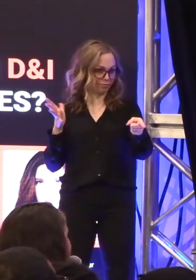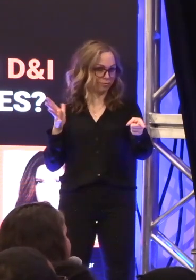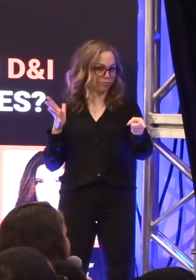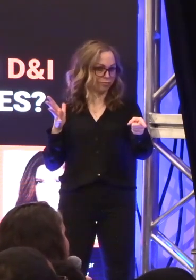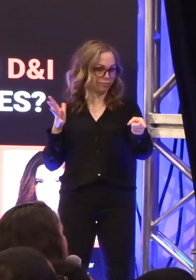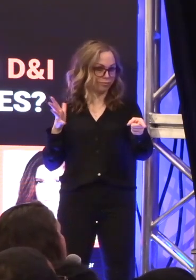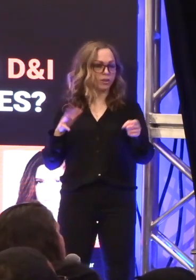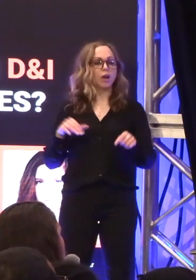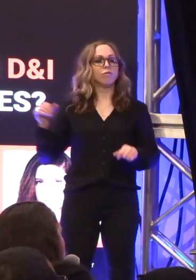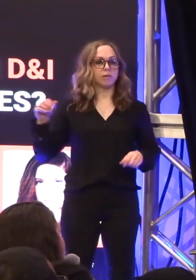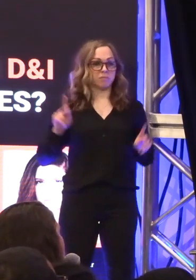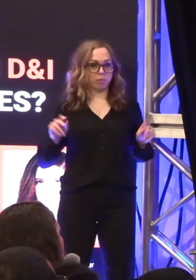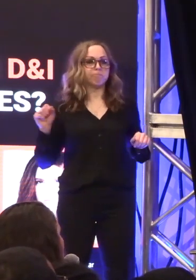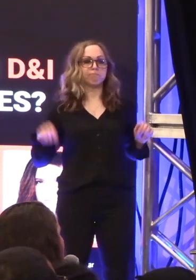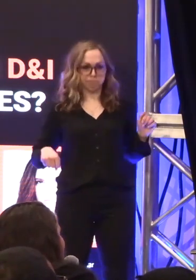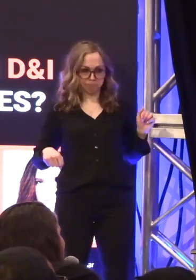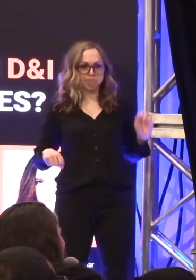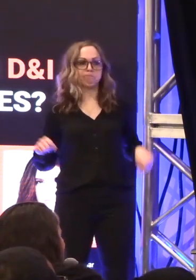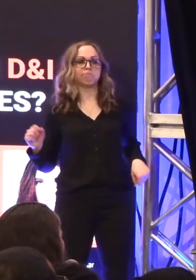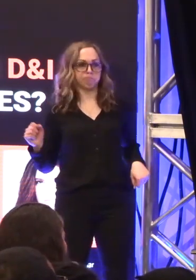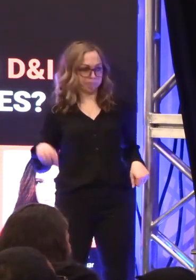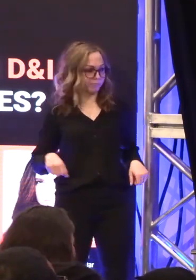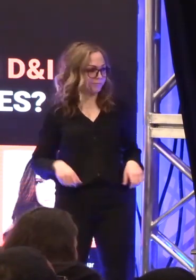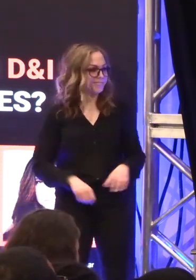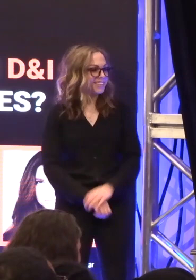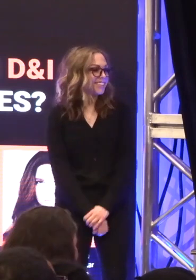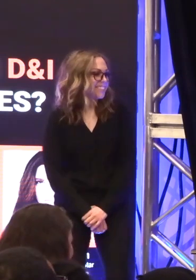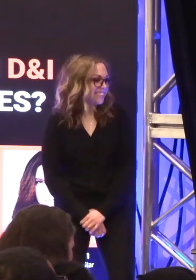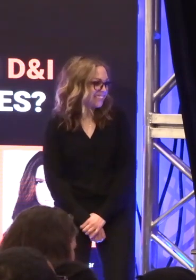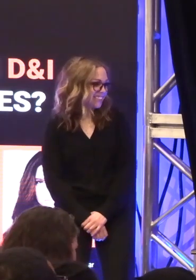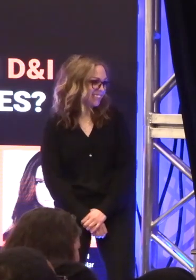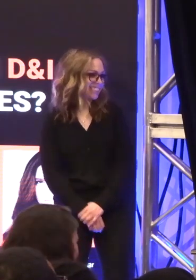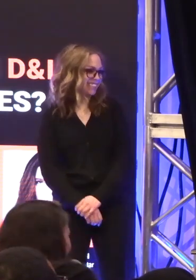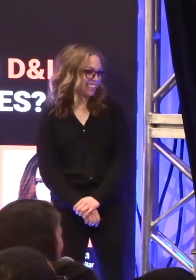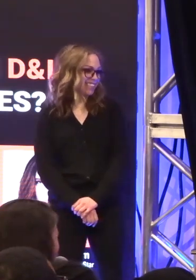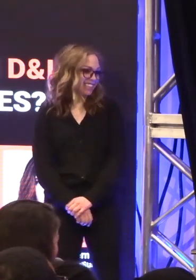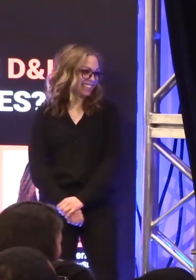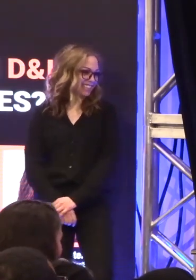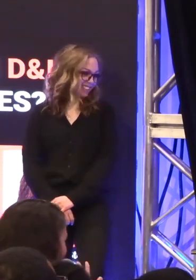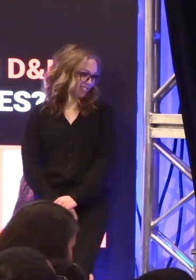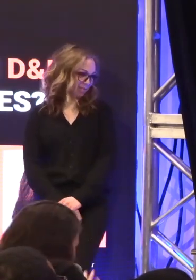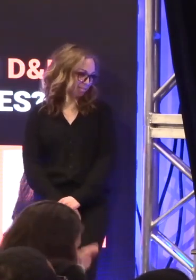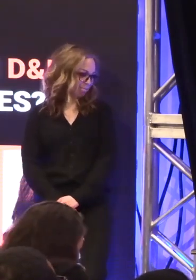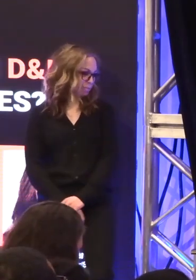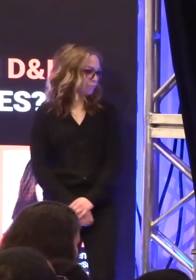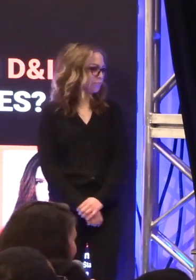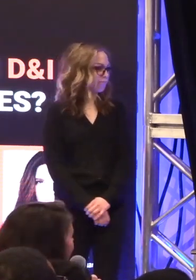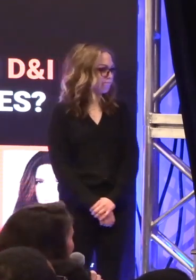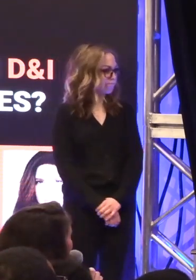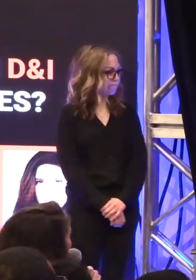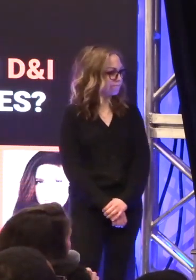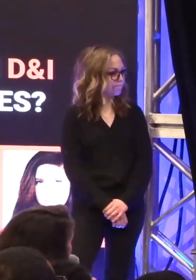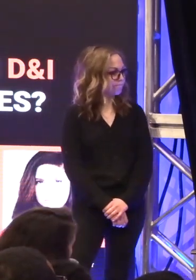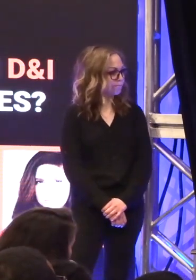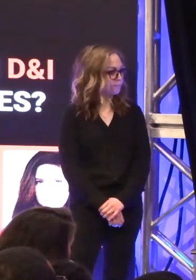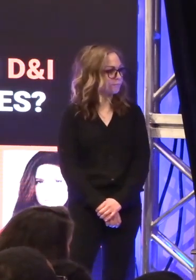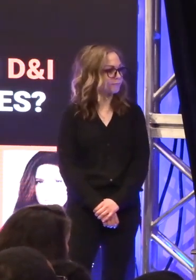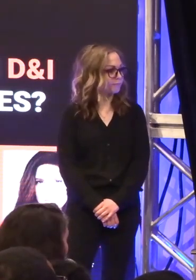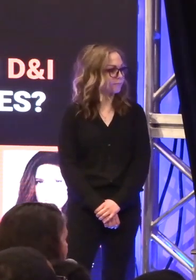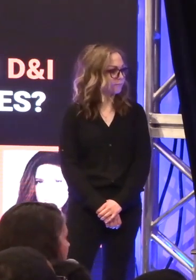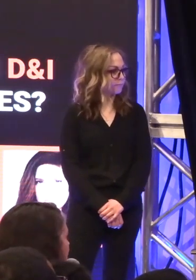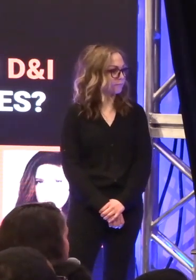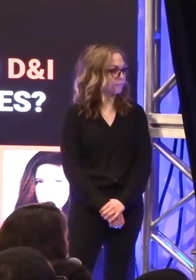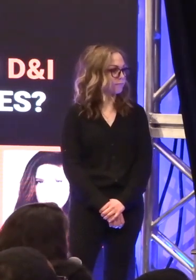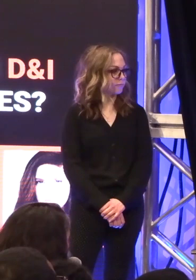enough. And so, sorry, second question. The audition process. So